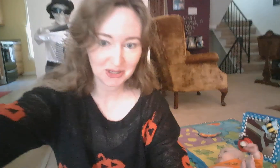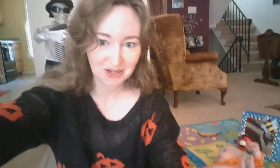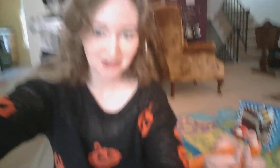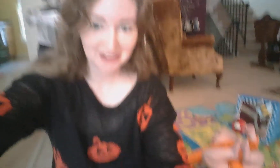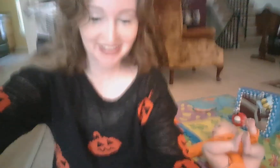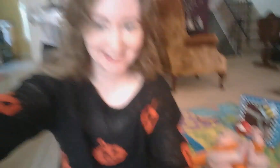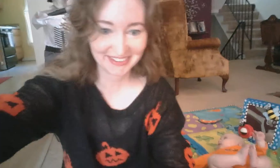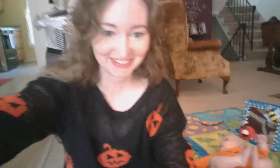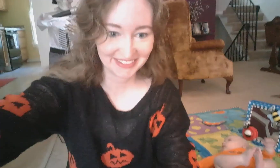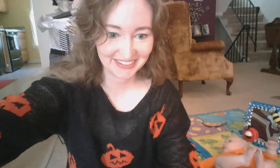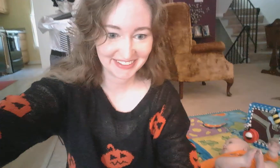block her out.